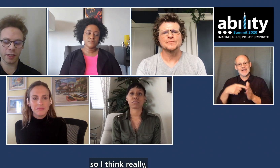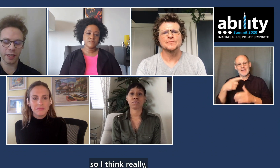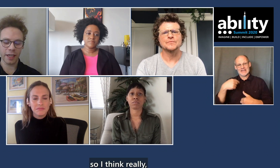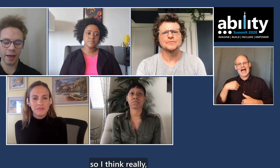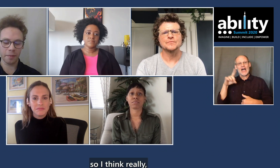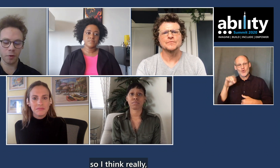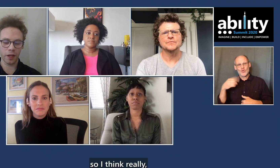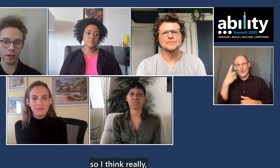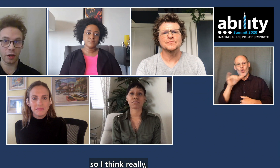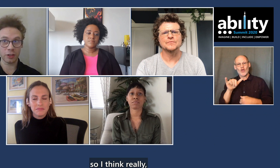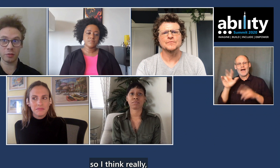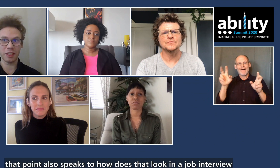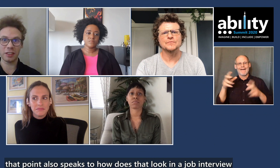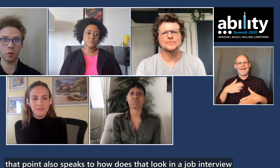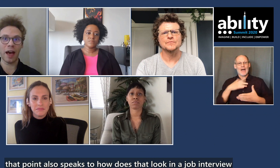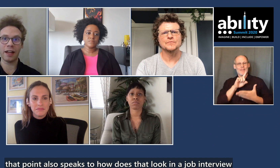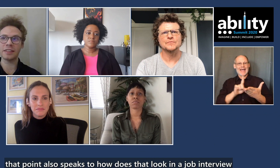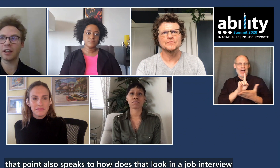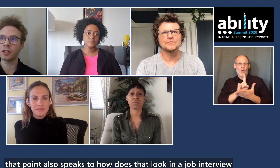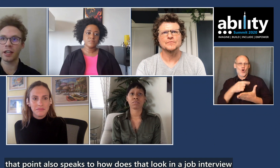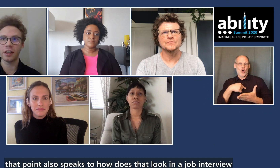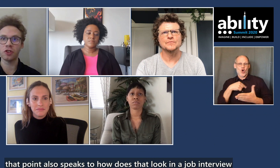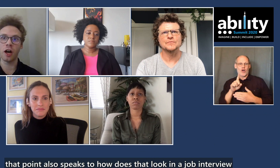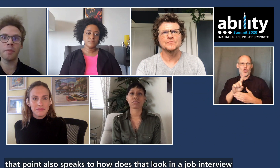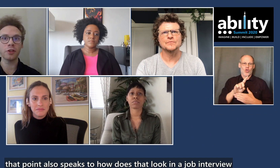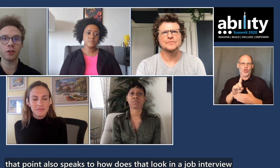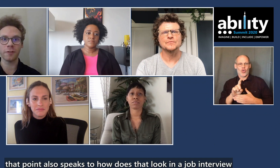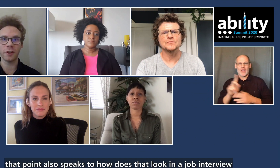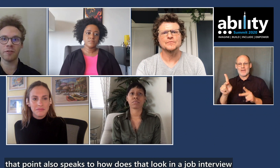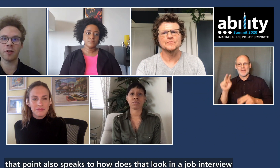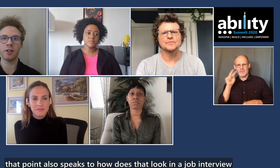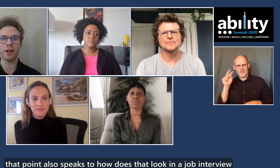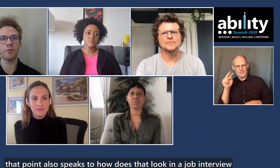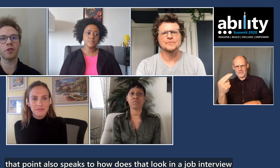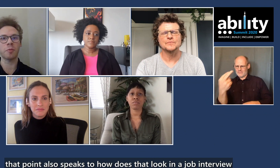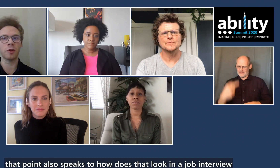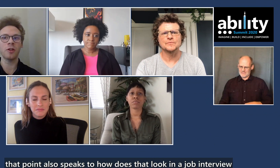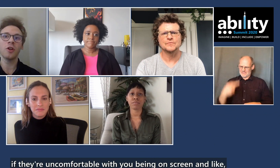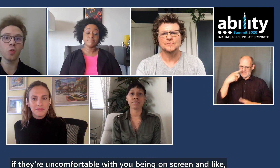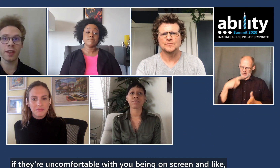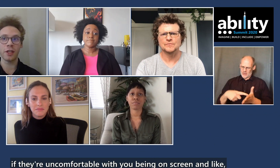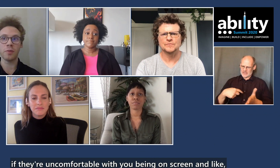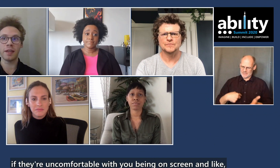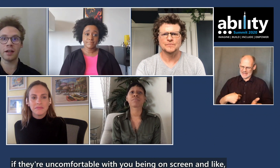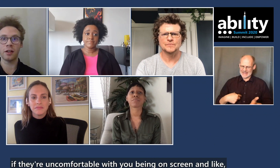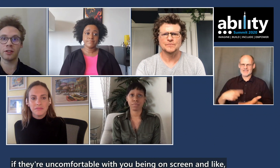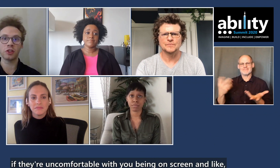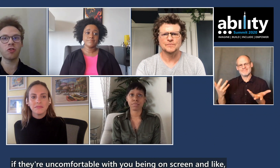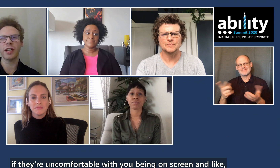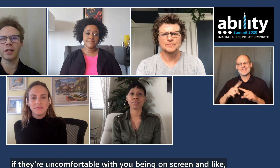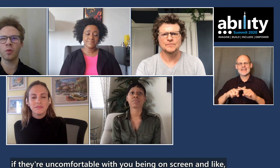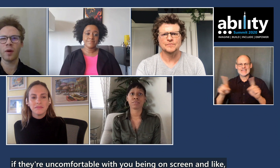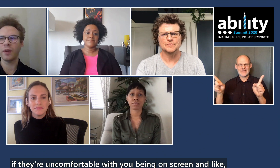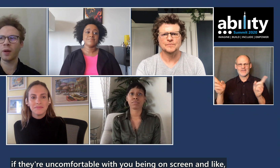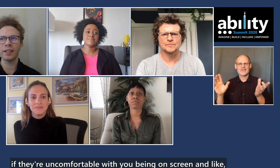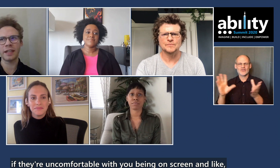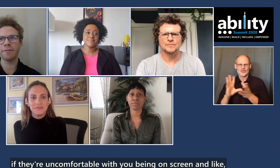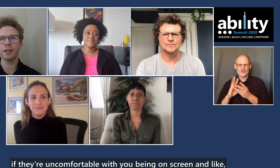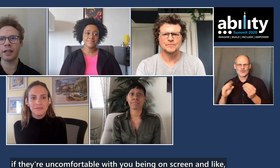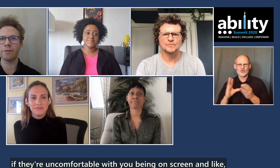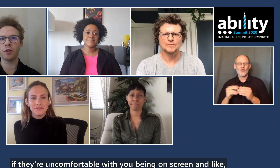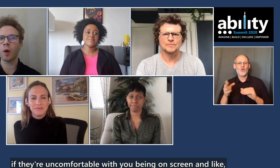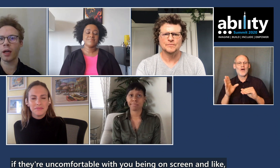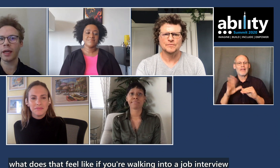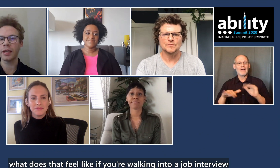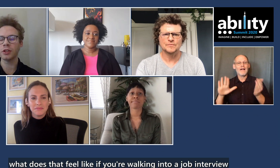think really that point also speaks to how does that look in a job interview if they're uncomfortable with you being on screen? What does